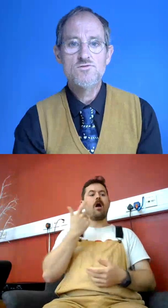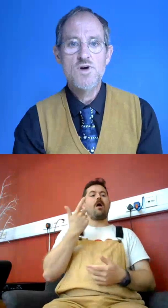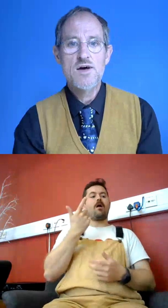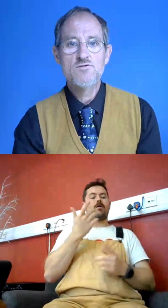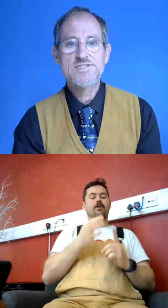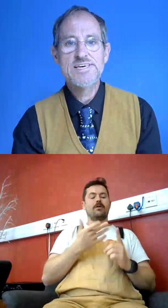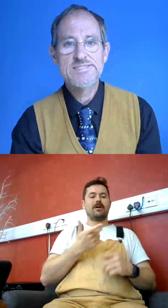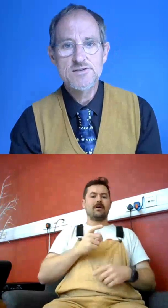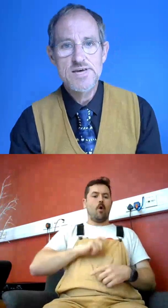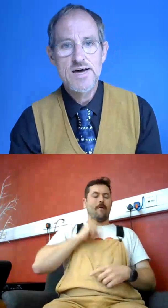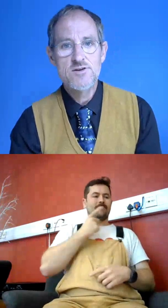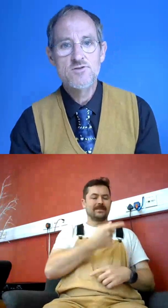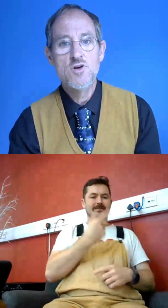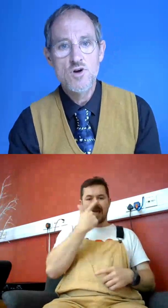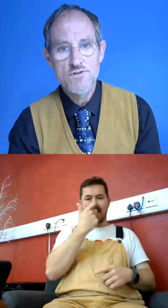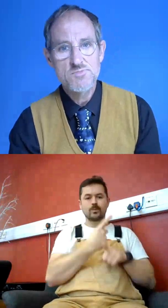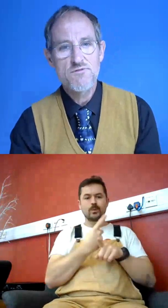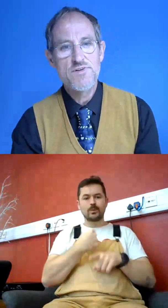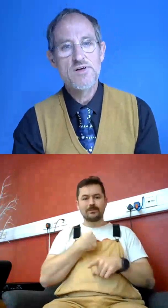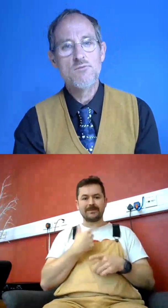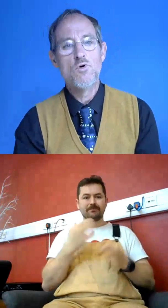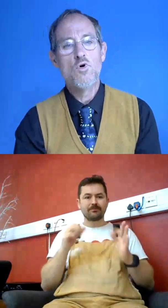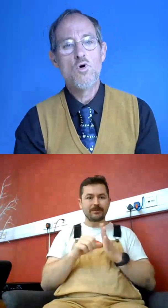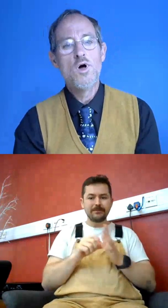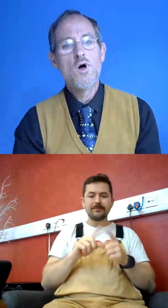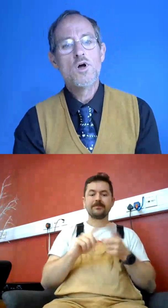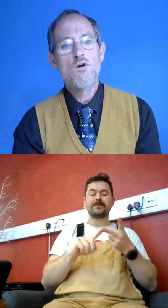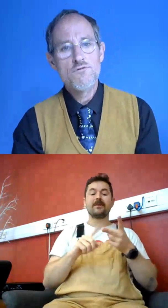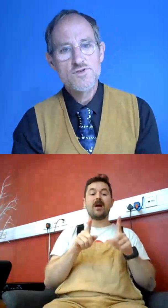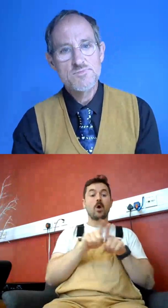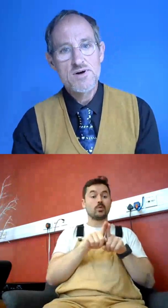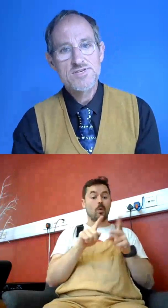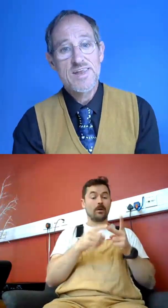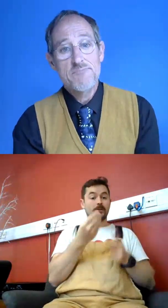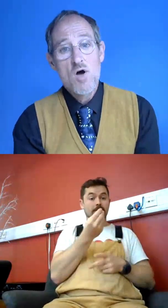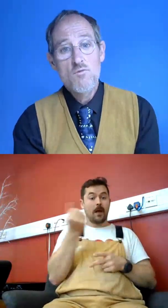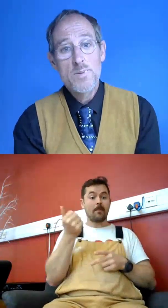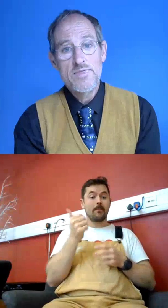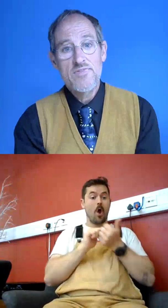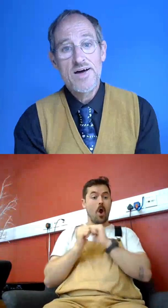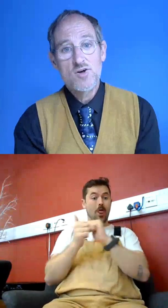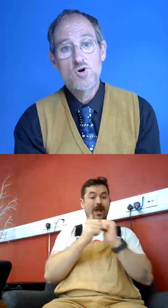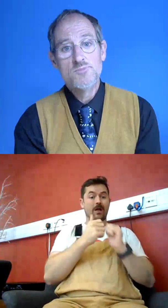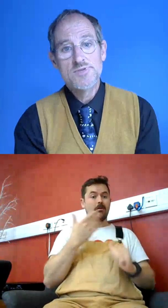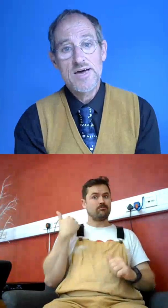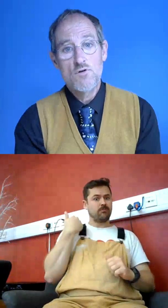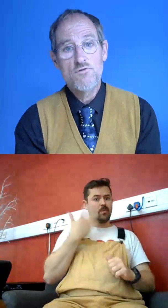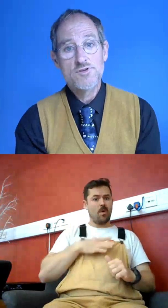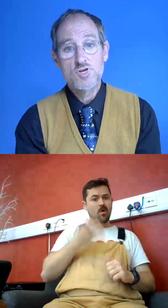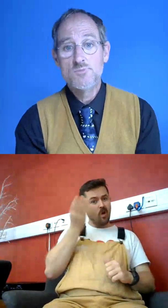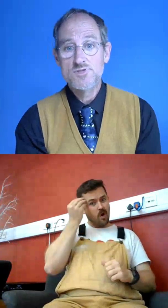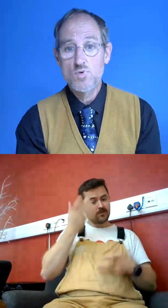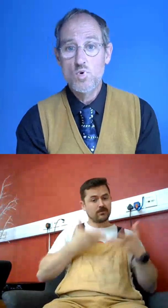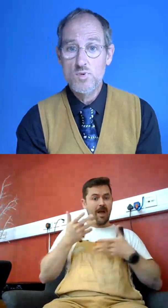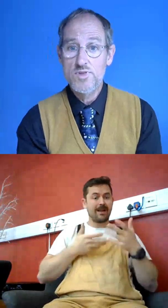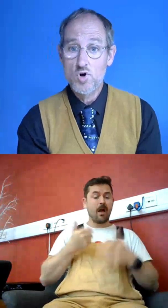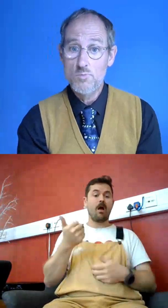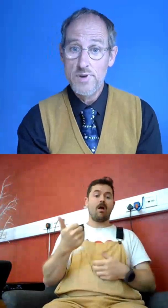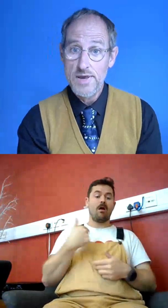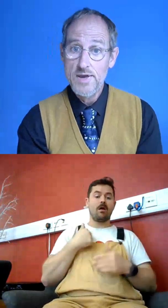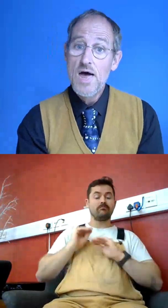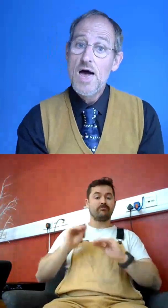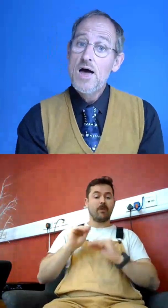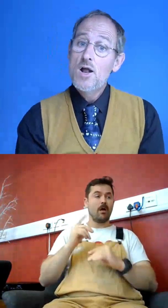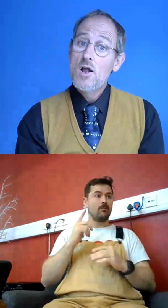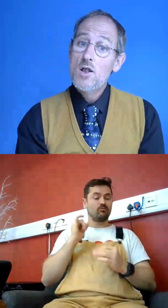not resistant and nervous, but feel more confident about it. And I'm hoping that confidence comes through working